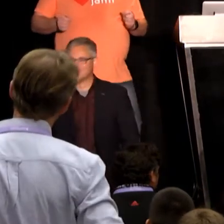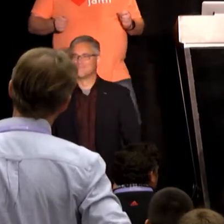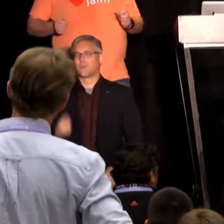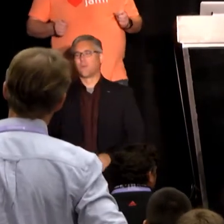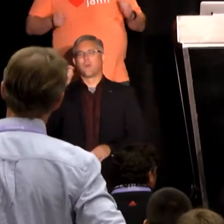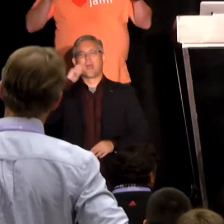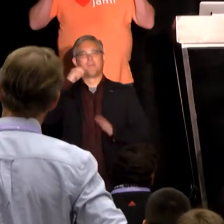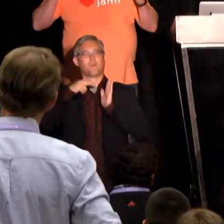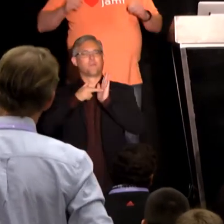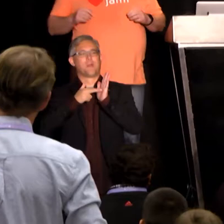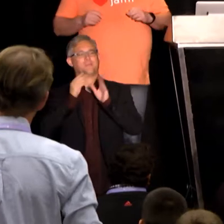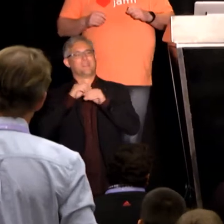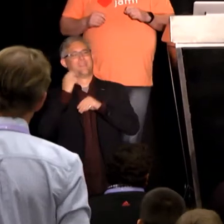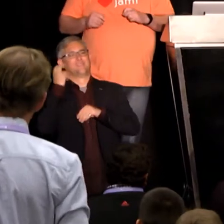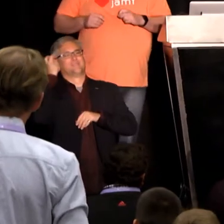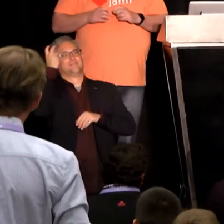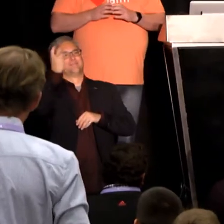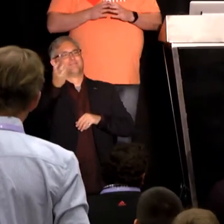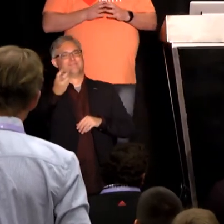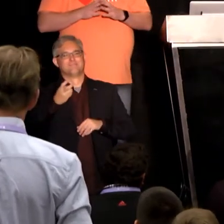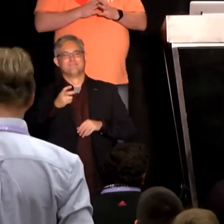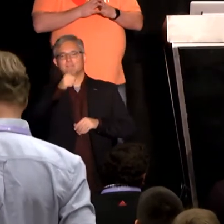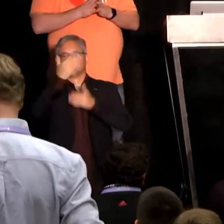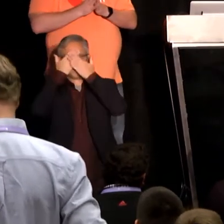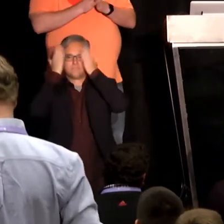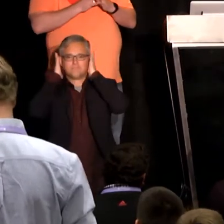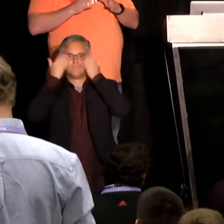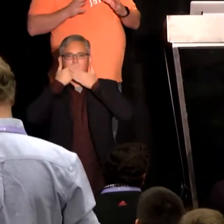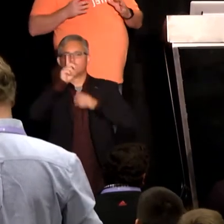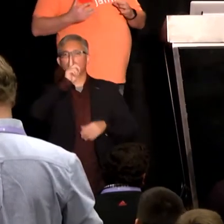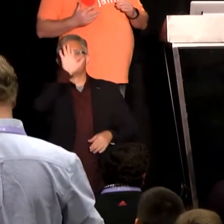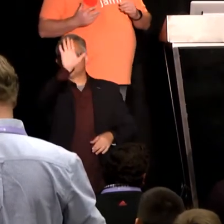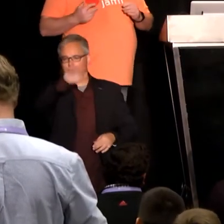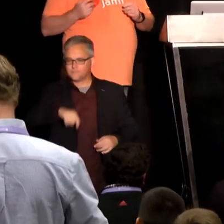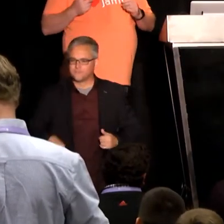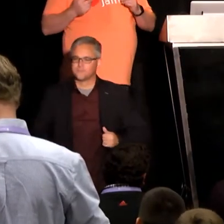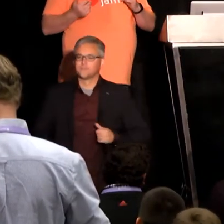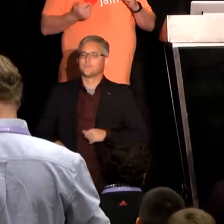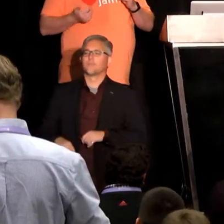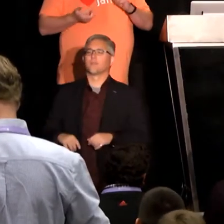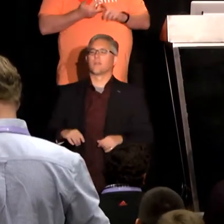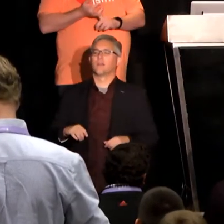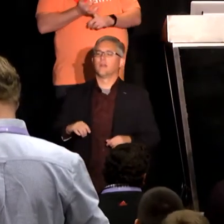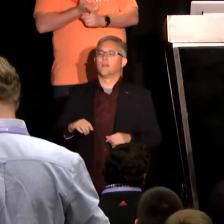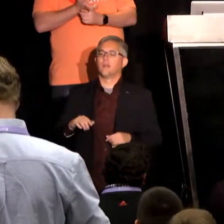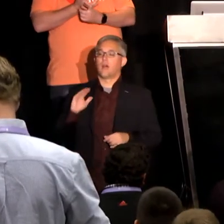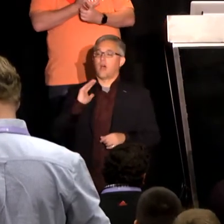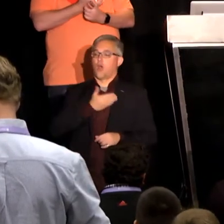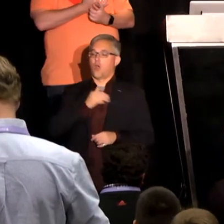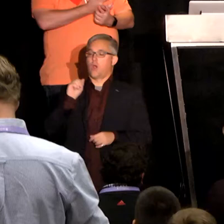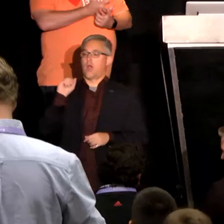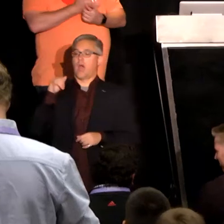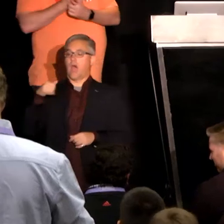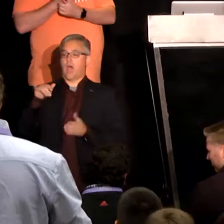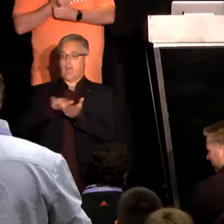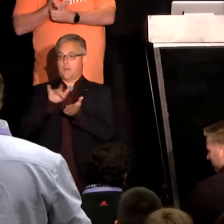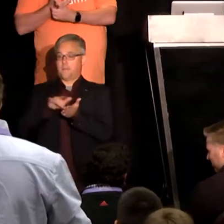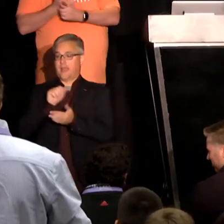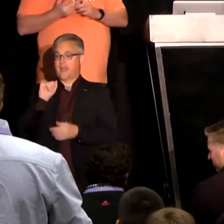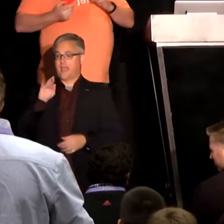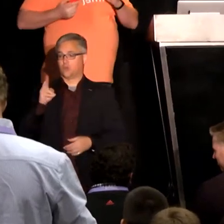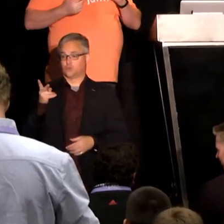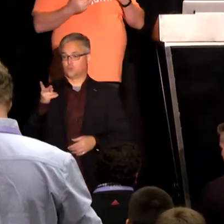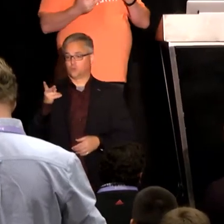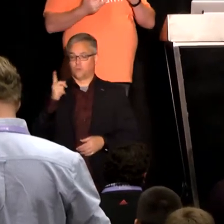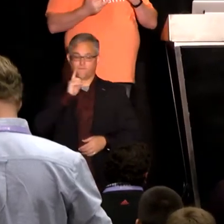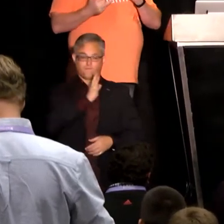representatives is in the back. Just earmuffs for a second, Lance. To our iPad Air 2s, which will be our 4th and 7th